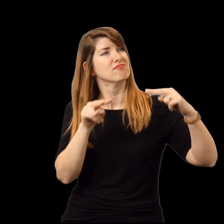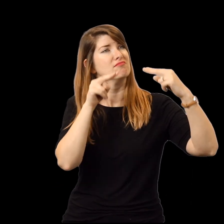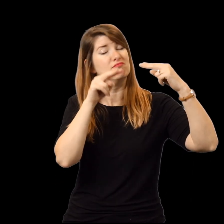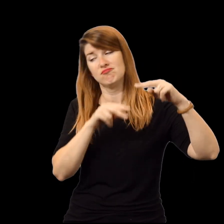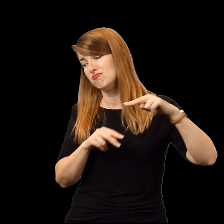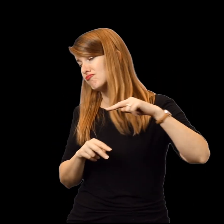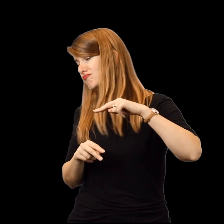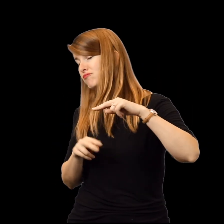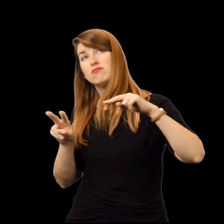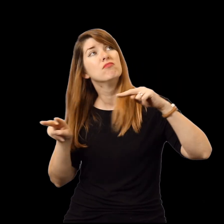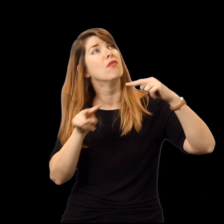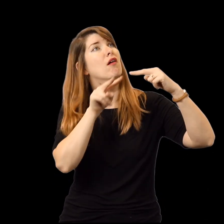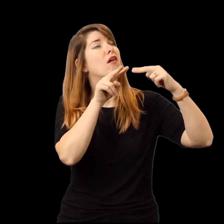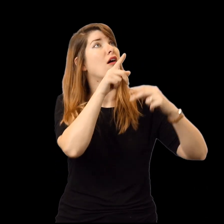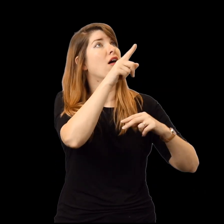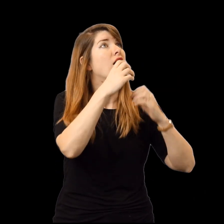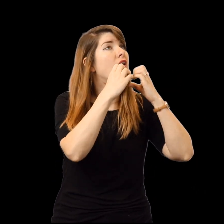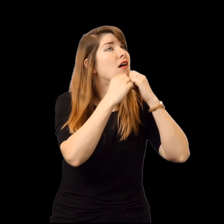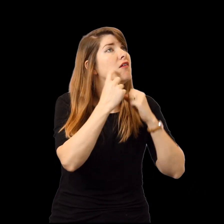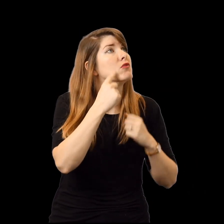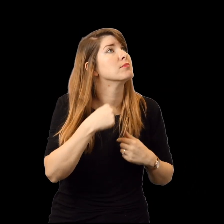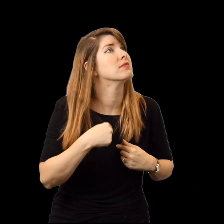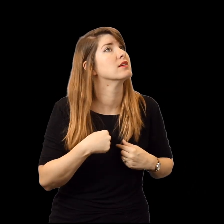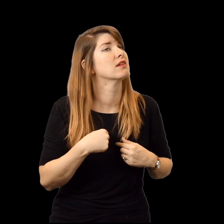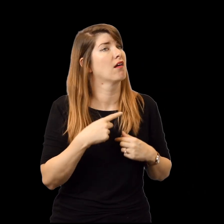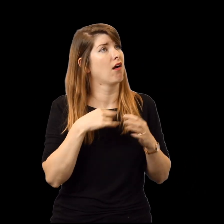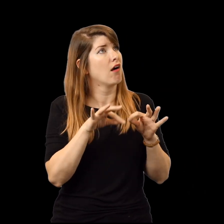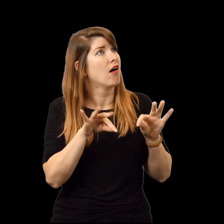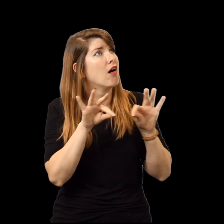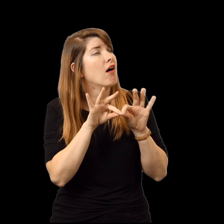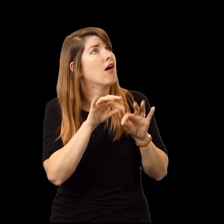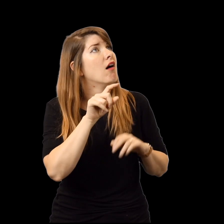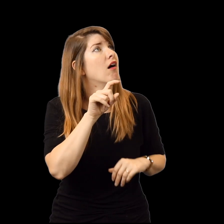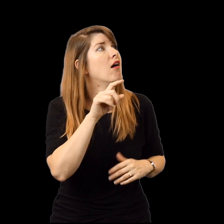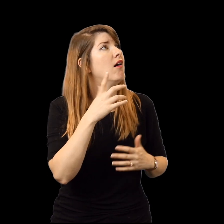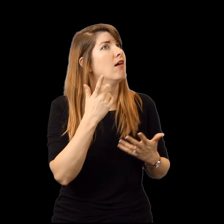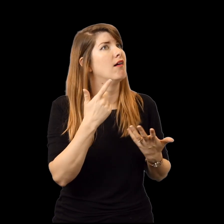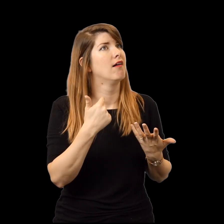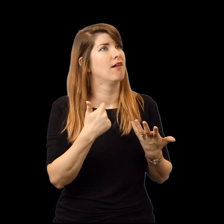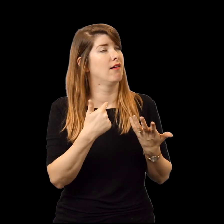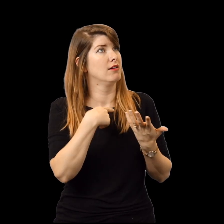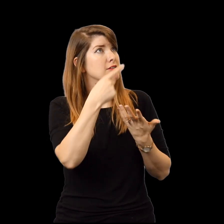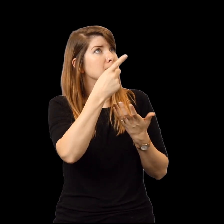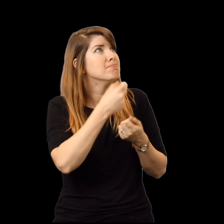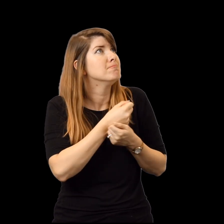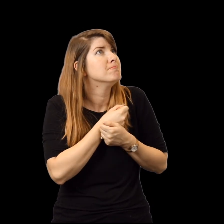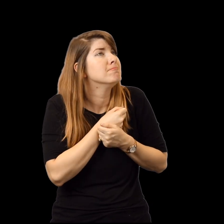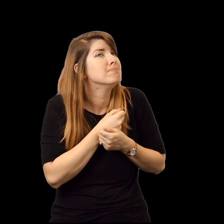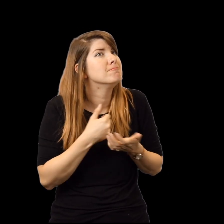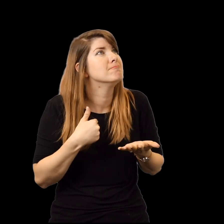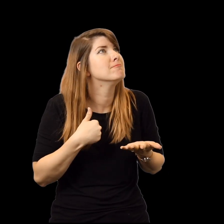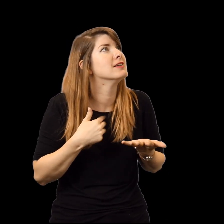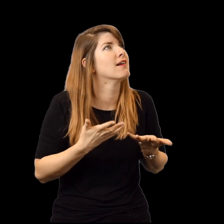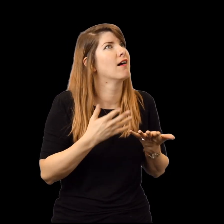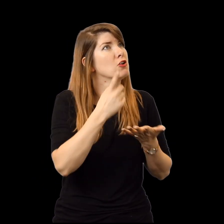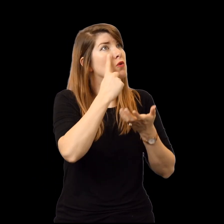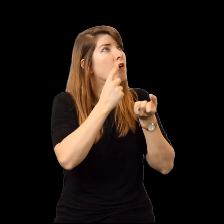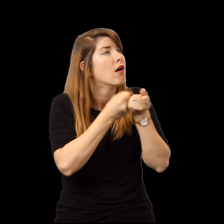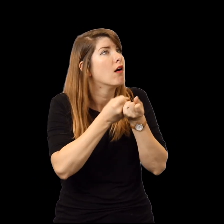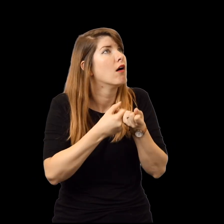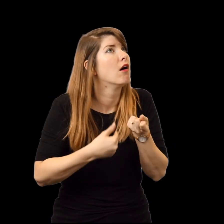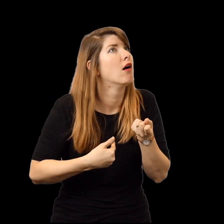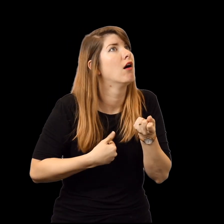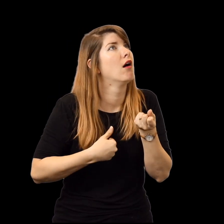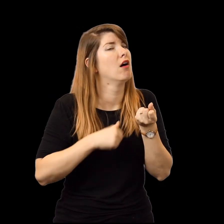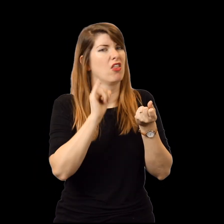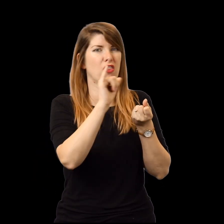is reflected back, that they adore us, that we're valuable, that they absolutely love us, that they are